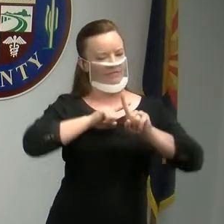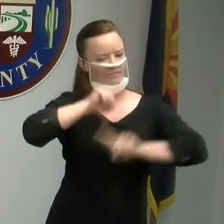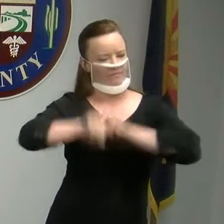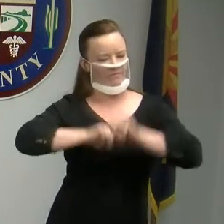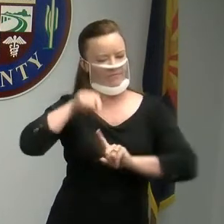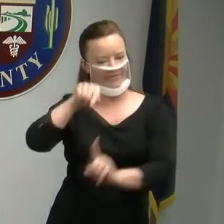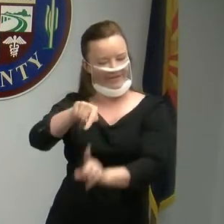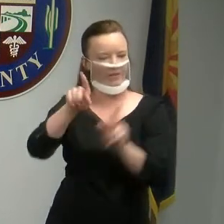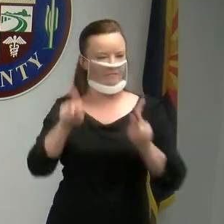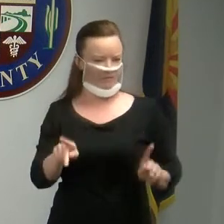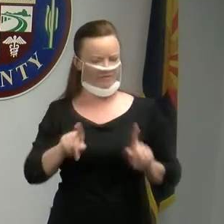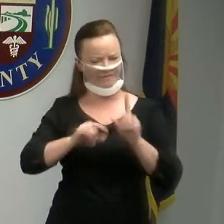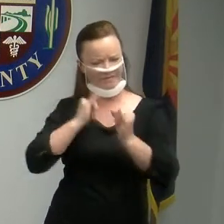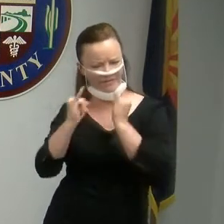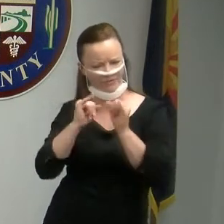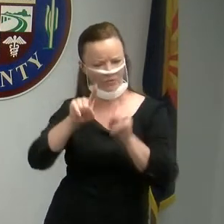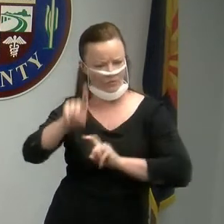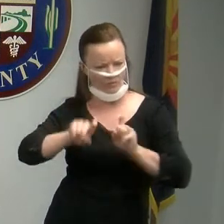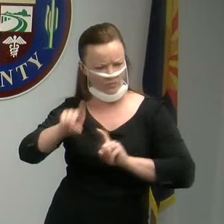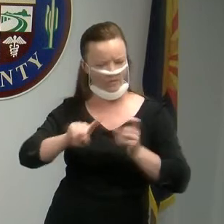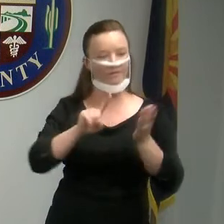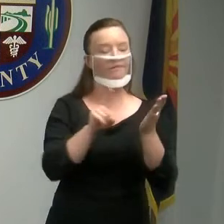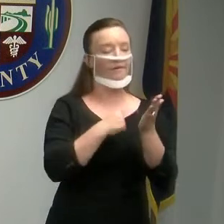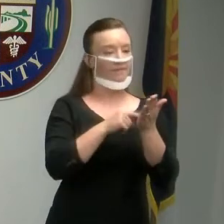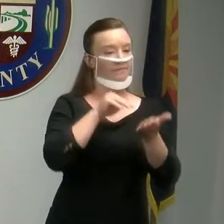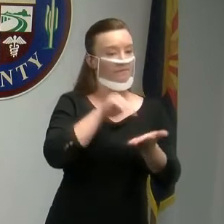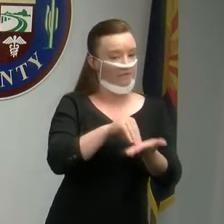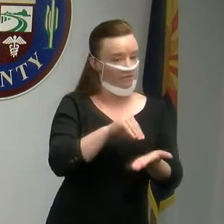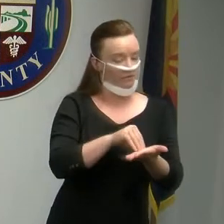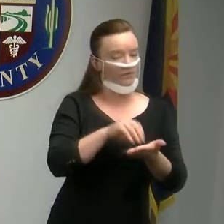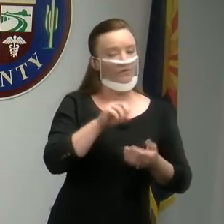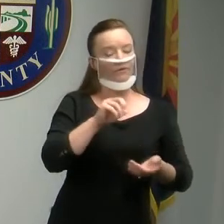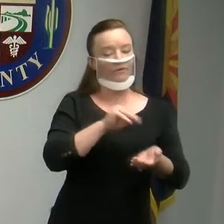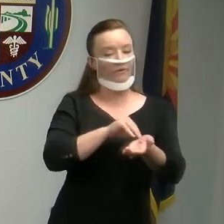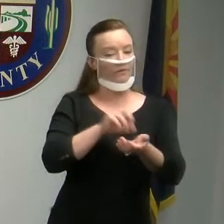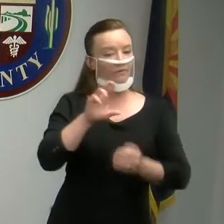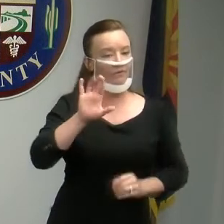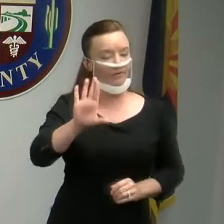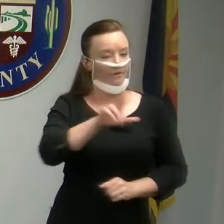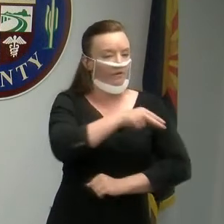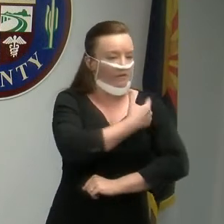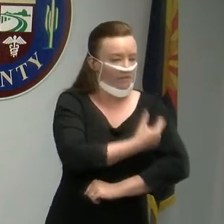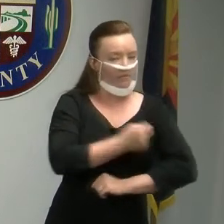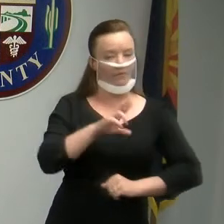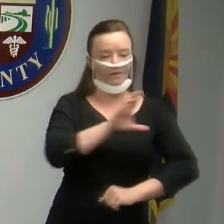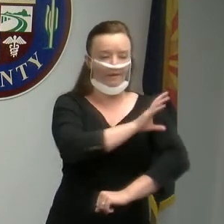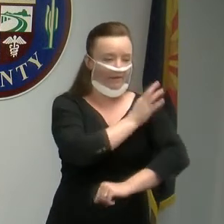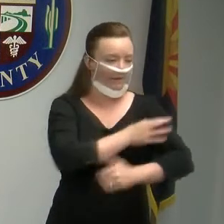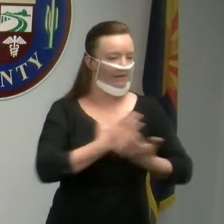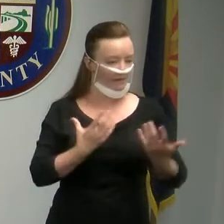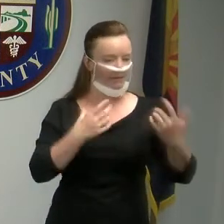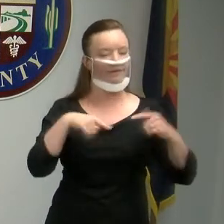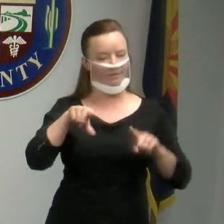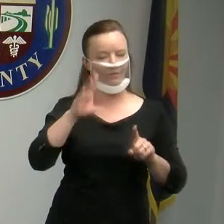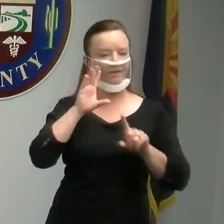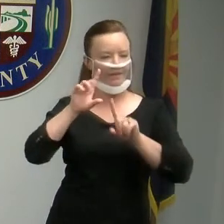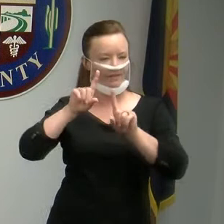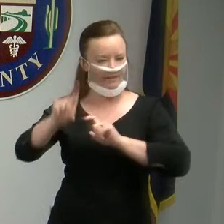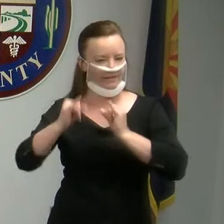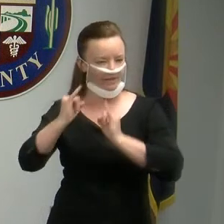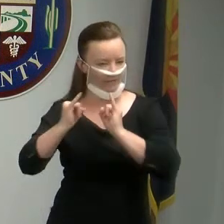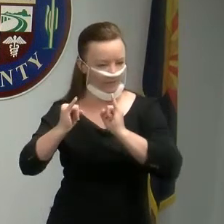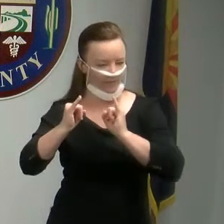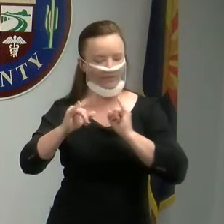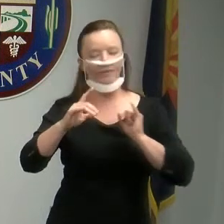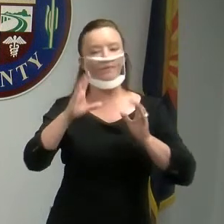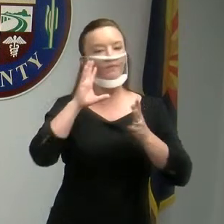person, and sometimes their healthcare provider or the facility they're in, depending on the situation, and learn when they developed their symptoms,